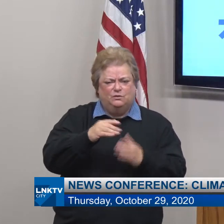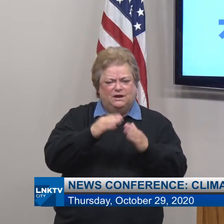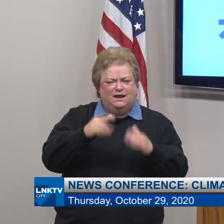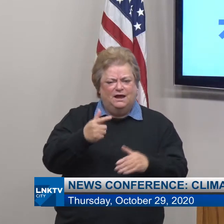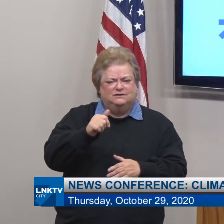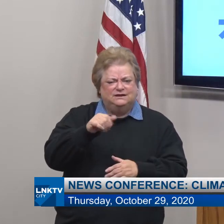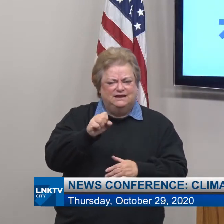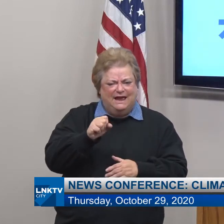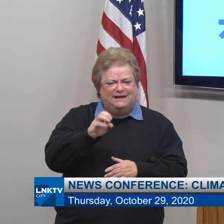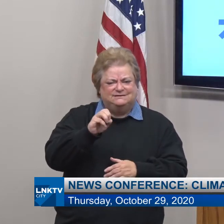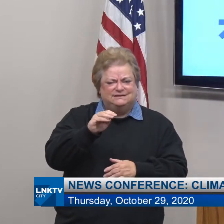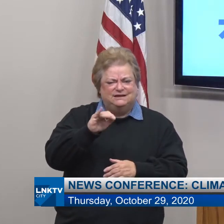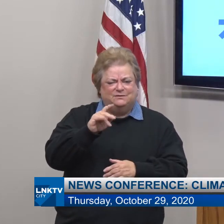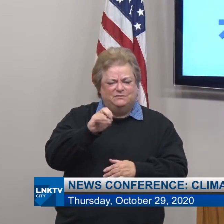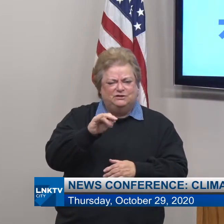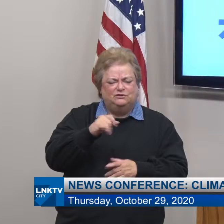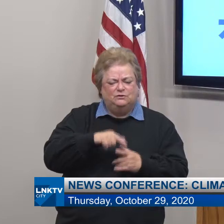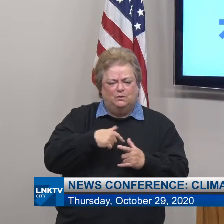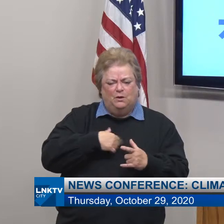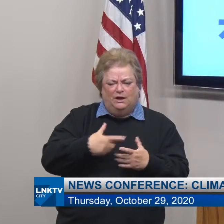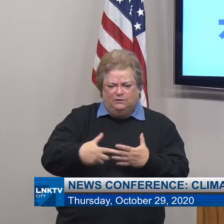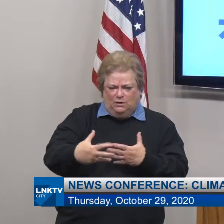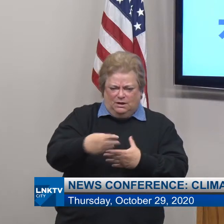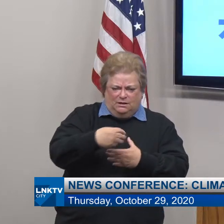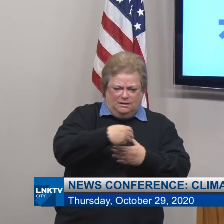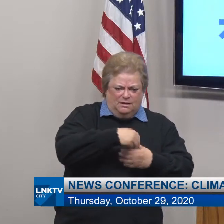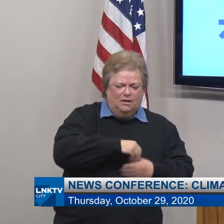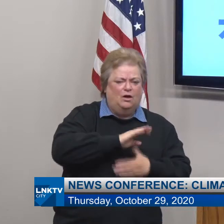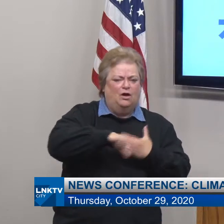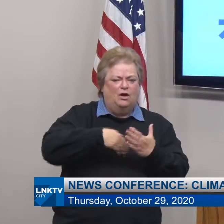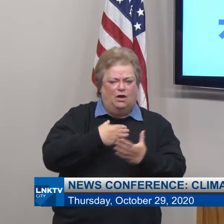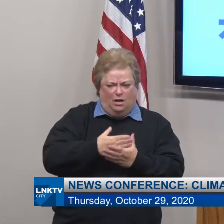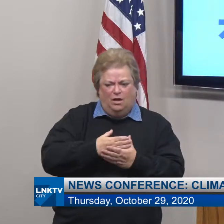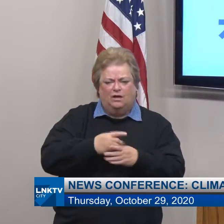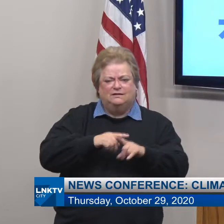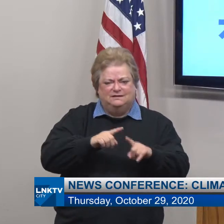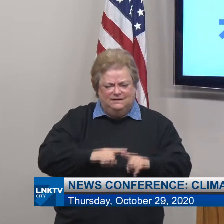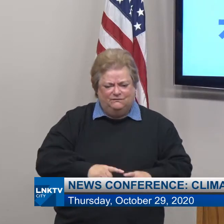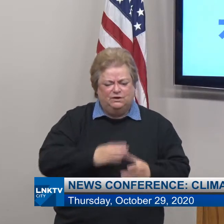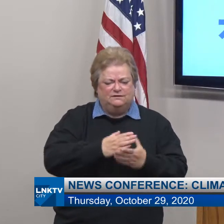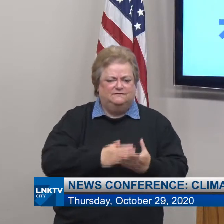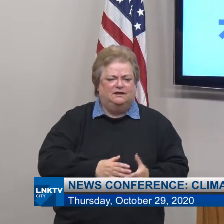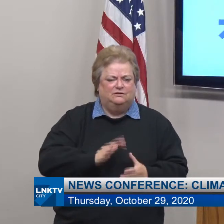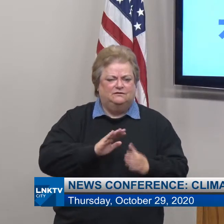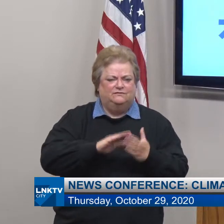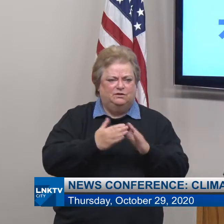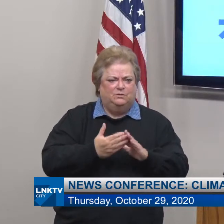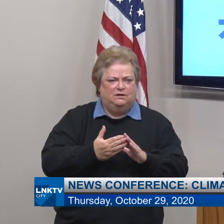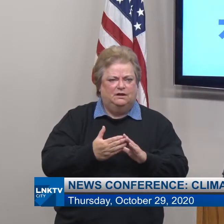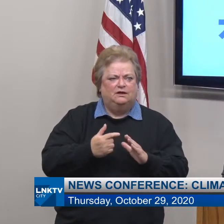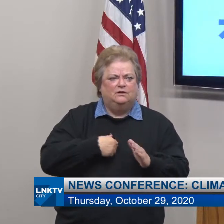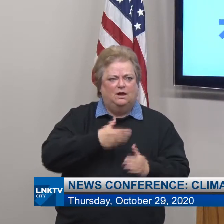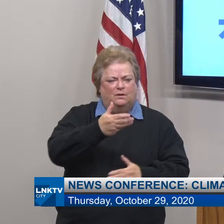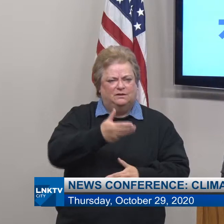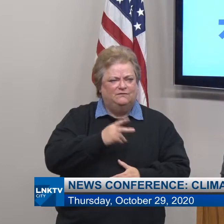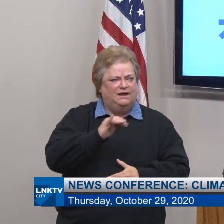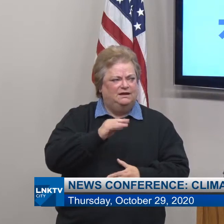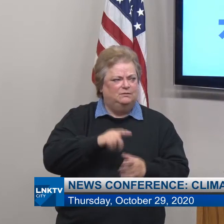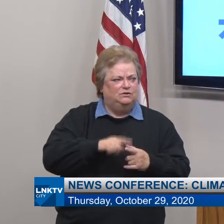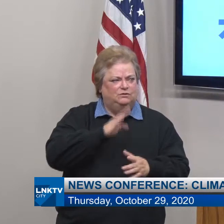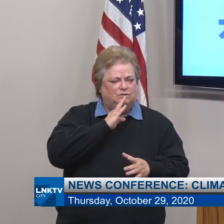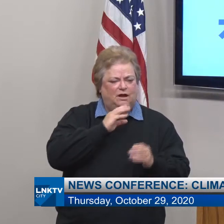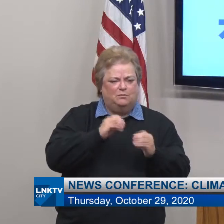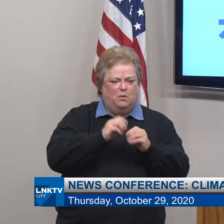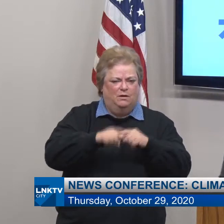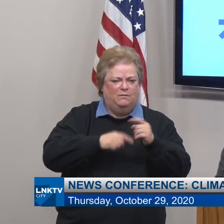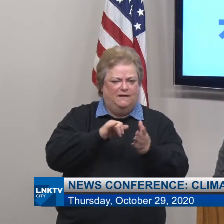we wanted it to be an all-encompassing goal that invited participation across many sectors to have a meaningful impact. But I'll invite Kim back up to talk a little bit more